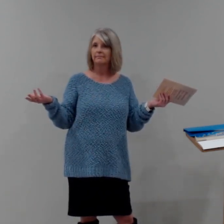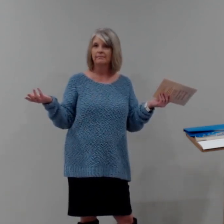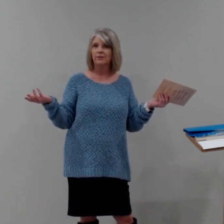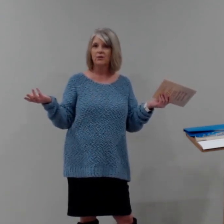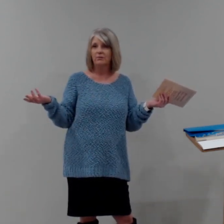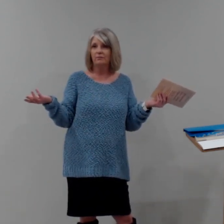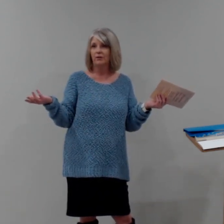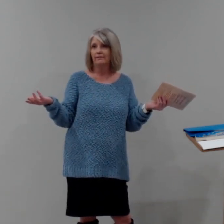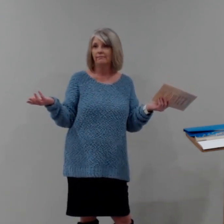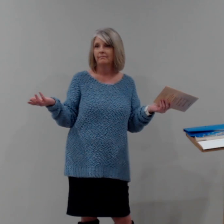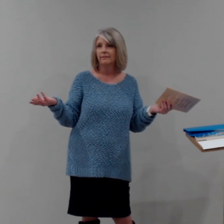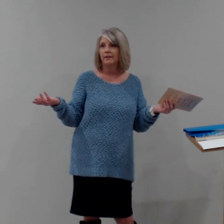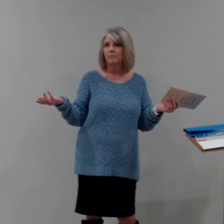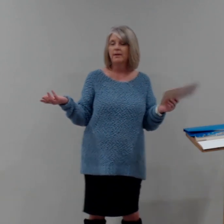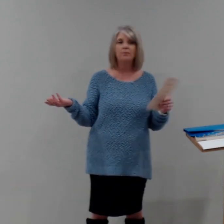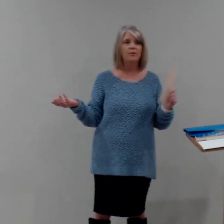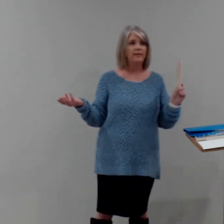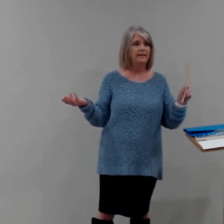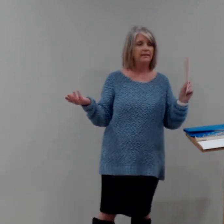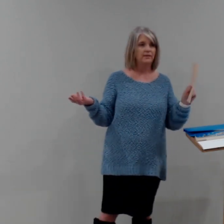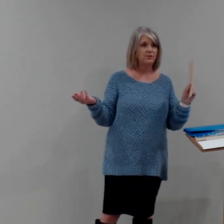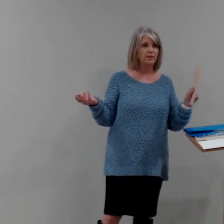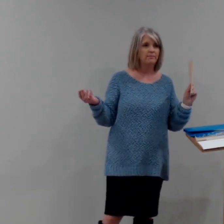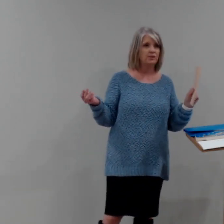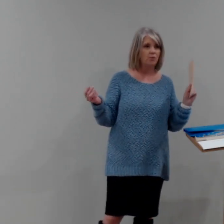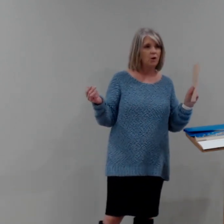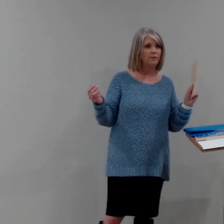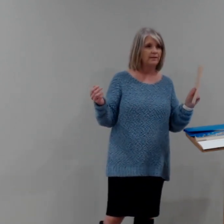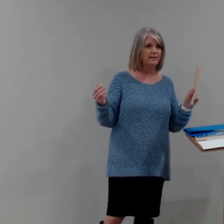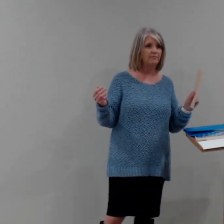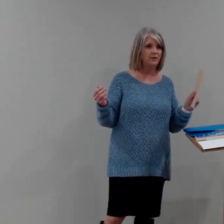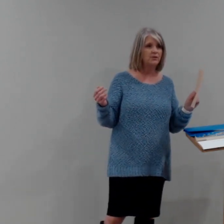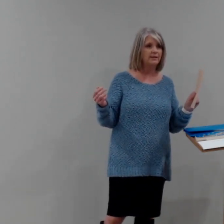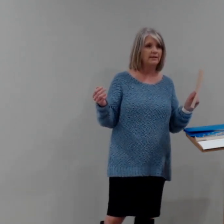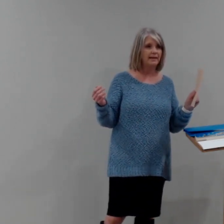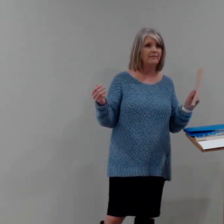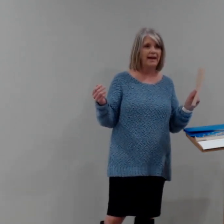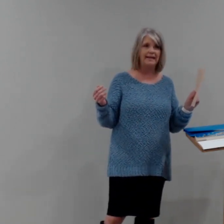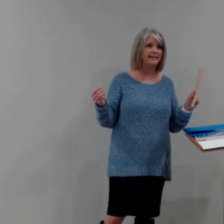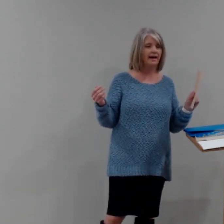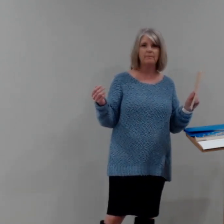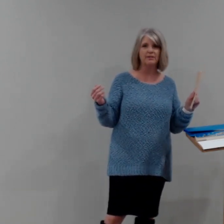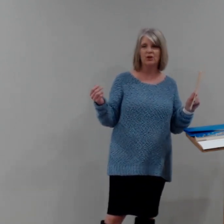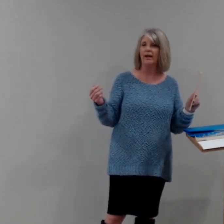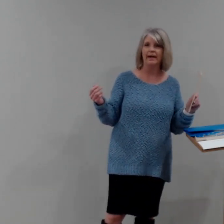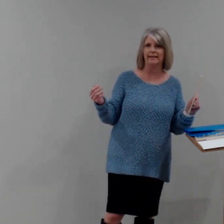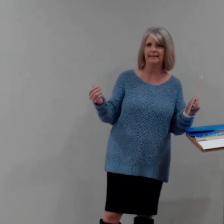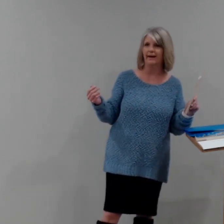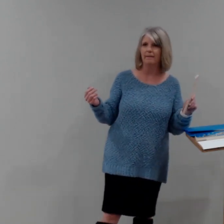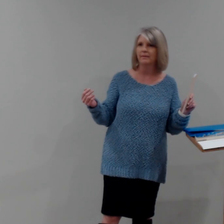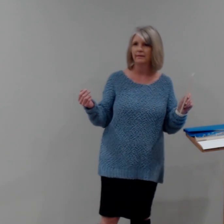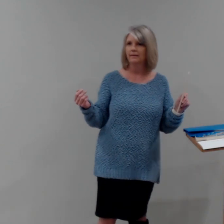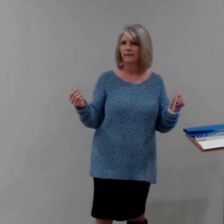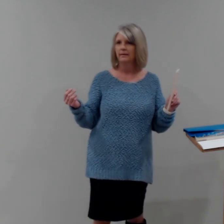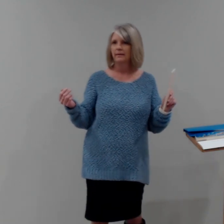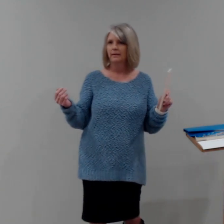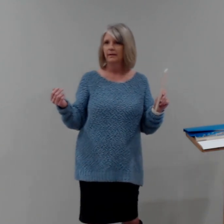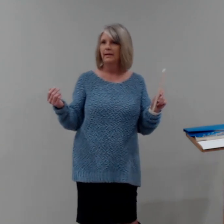They're no different. People think that there's something wrong with a deaf person, that they have a handicap. It's not a handicap. It's